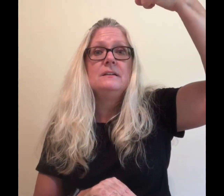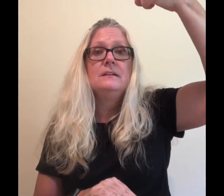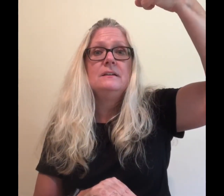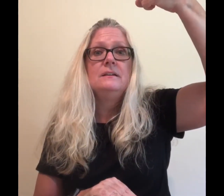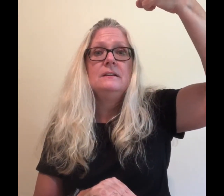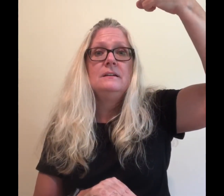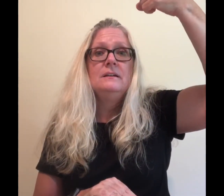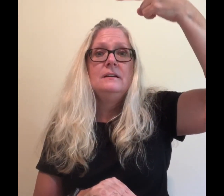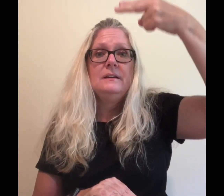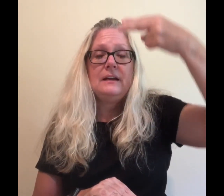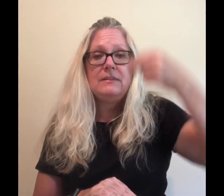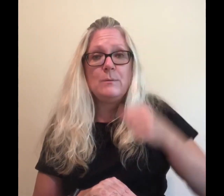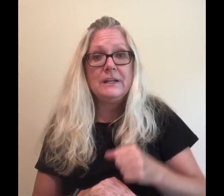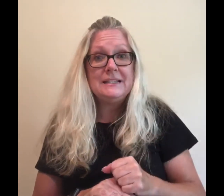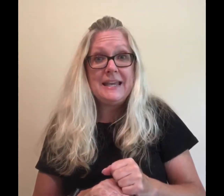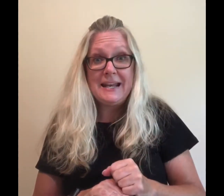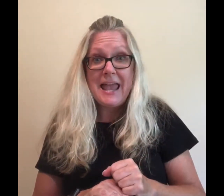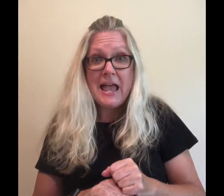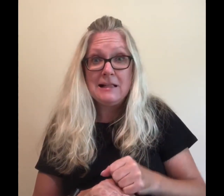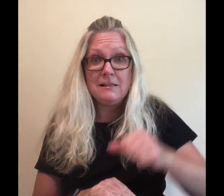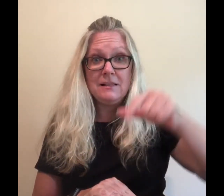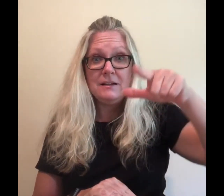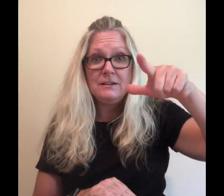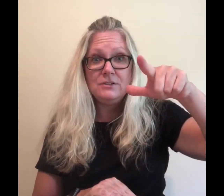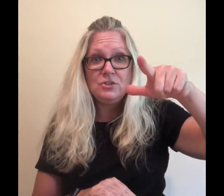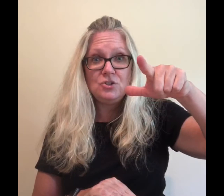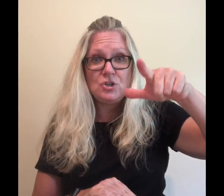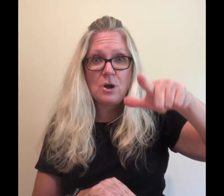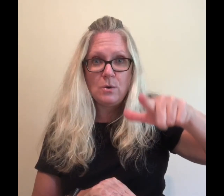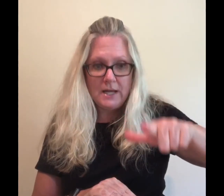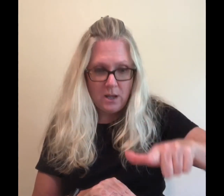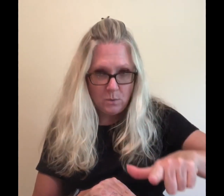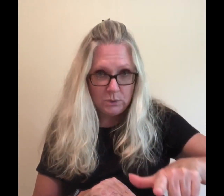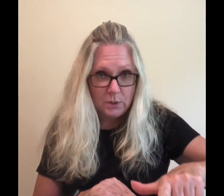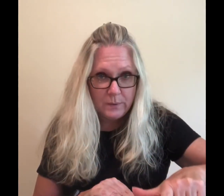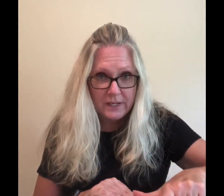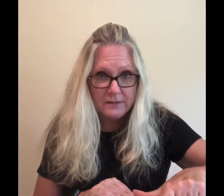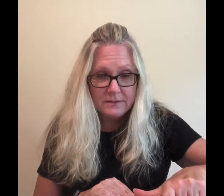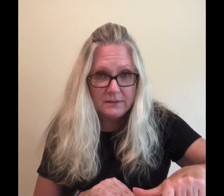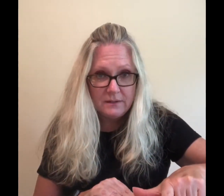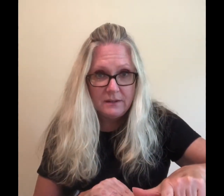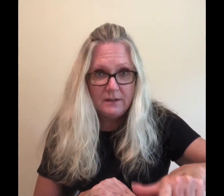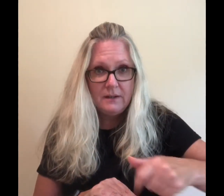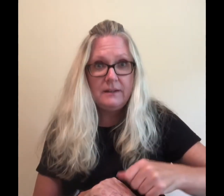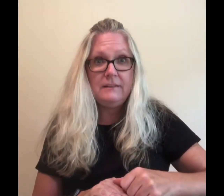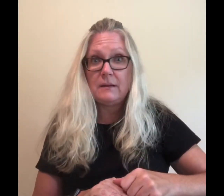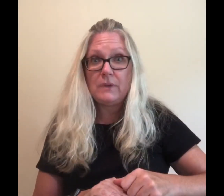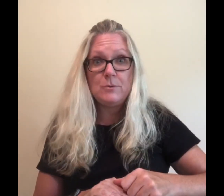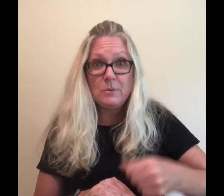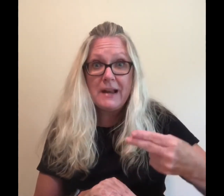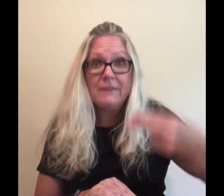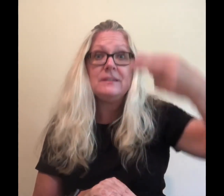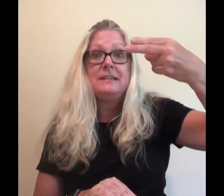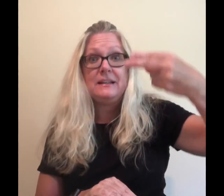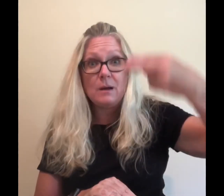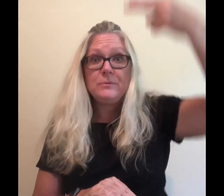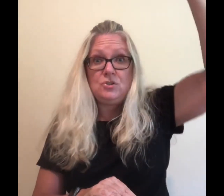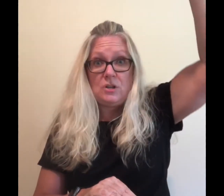And then we're going to take an L to show how low it is. And sometimes you might have to stand up to show how